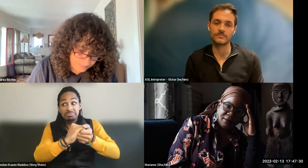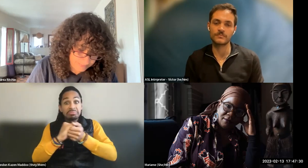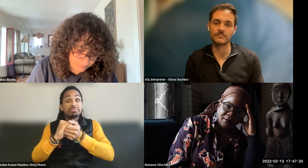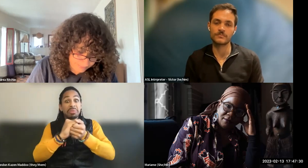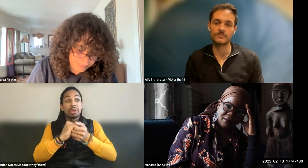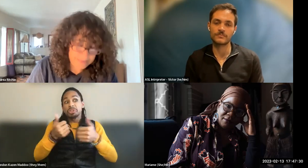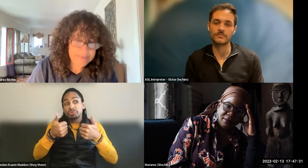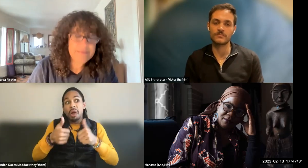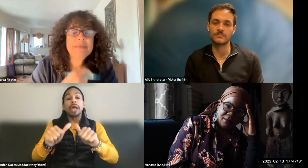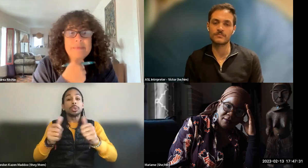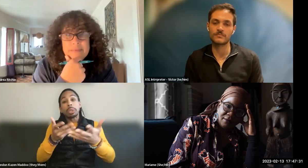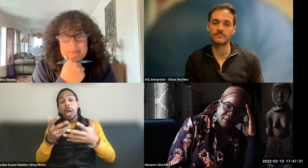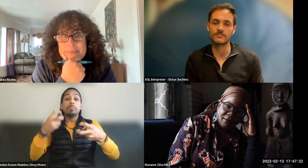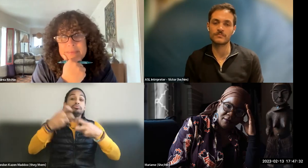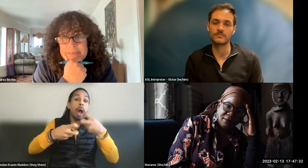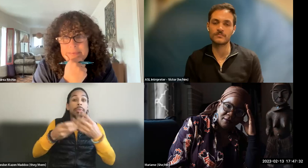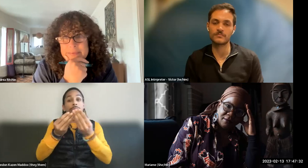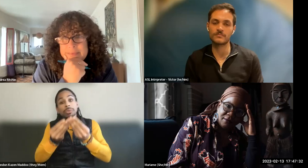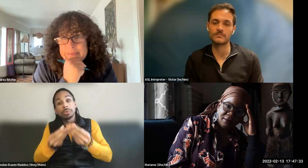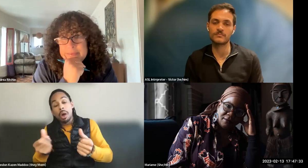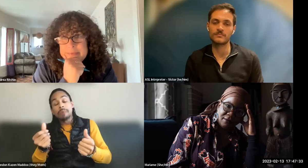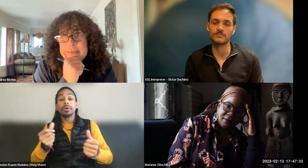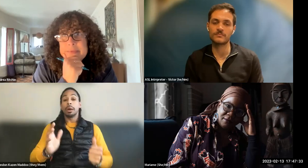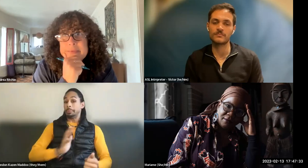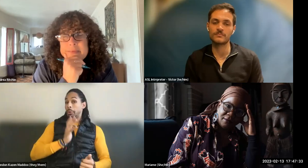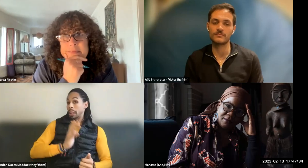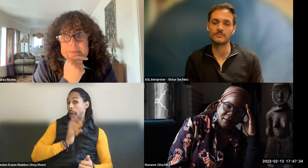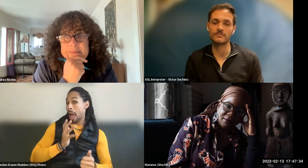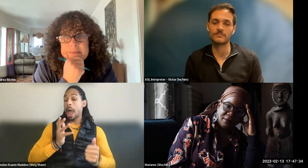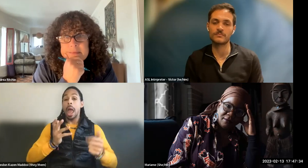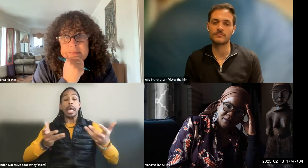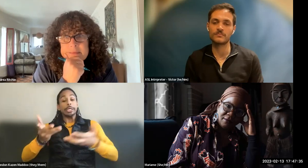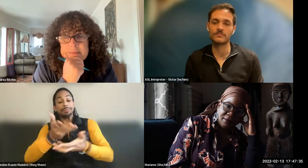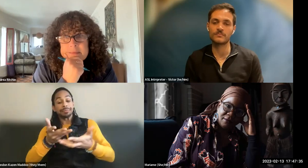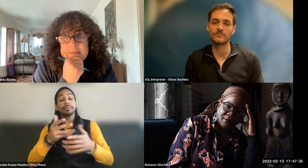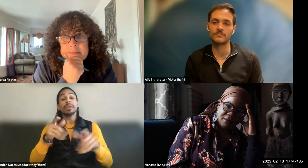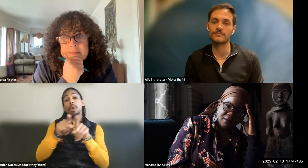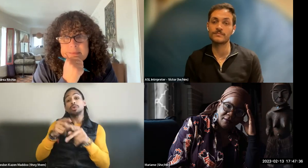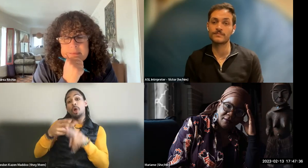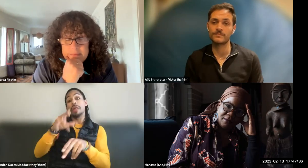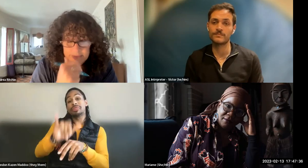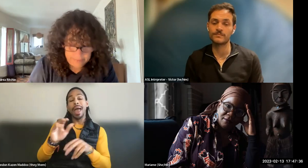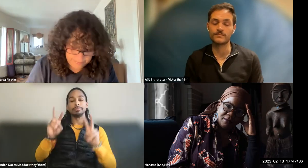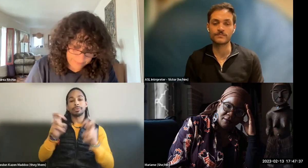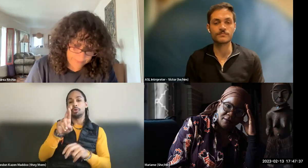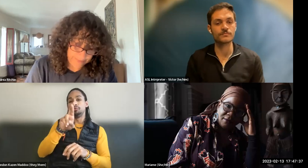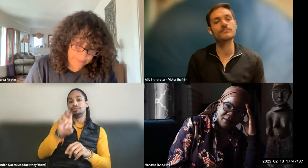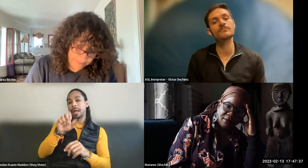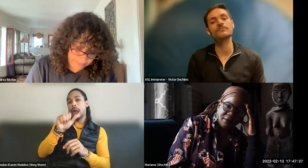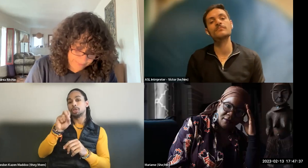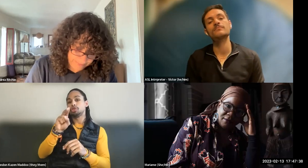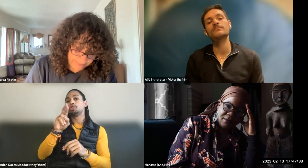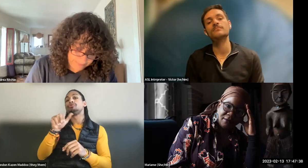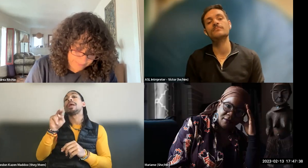way, right? And they've also called soft policing reassurance policing in the kind